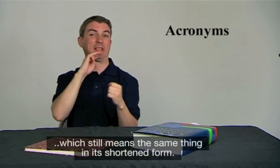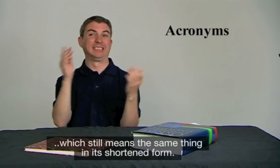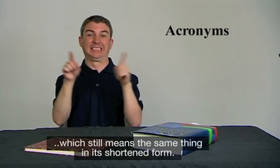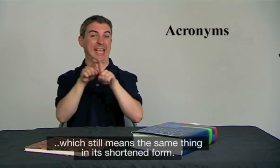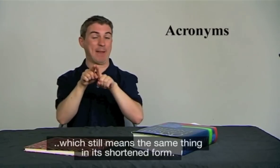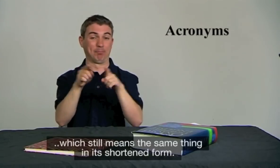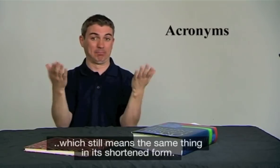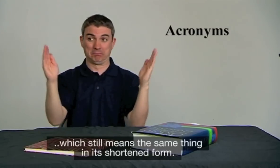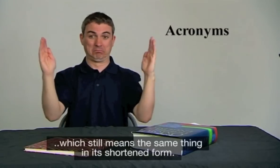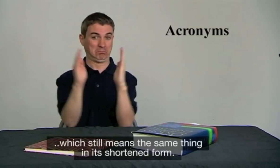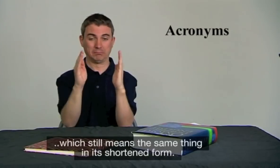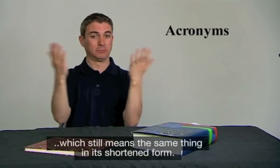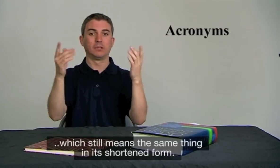in its shortened form.